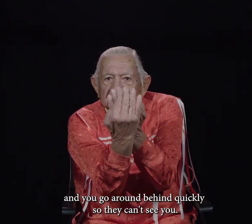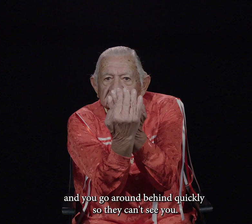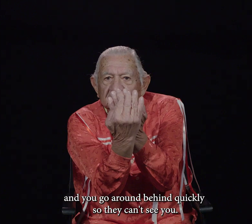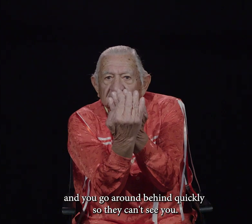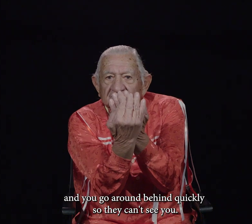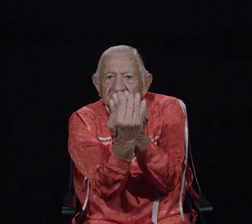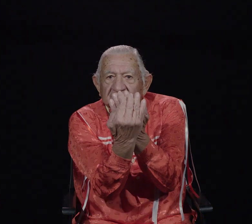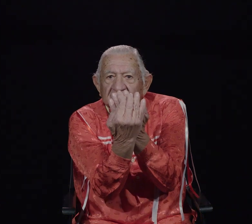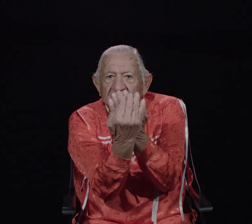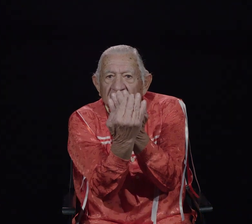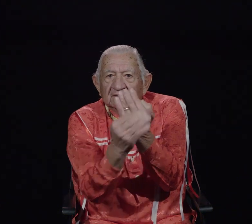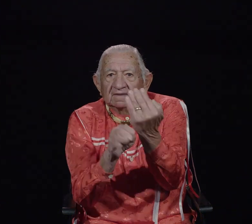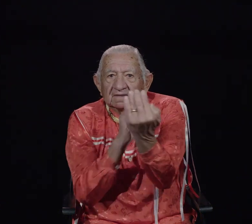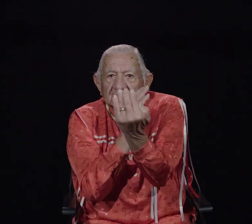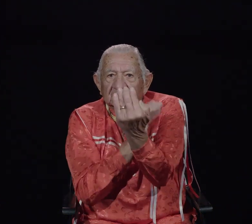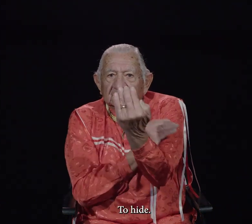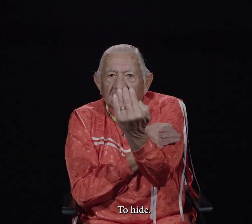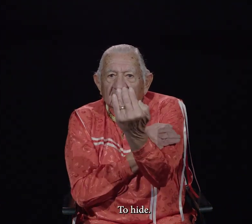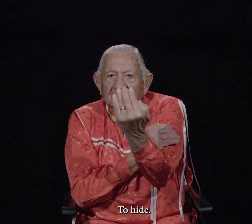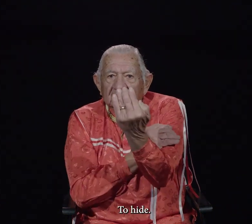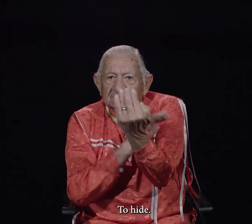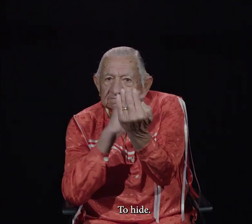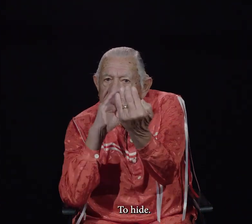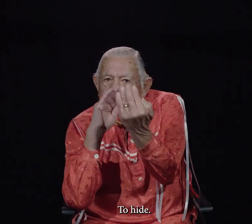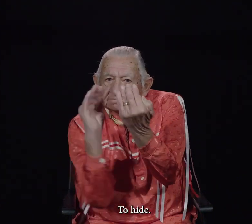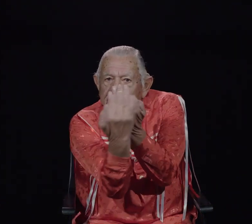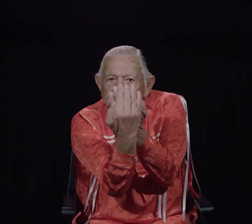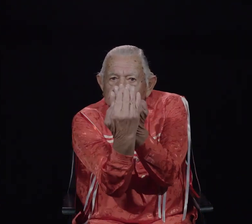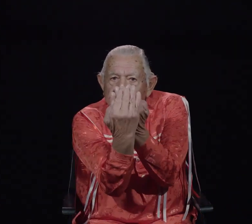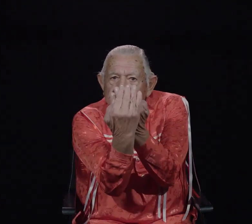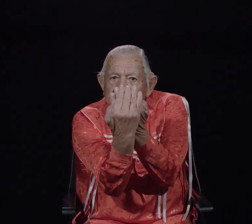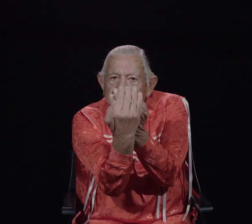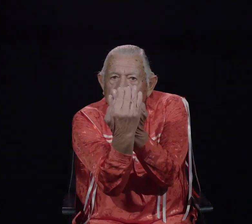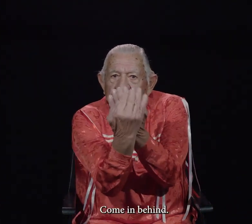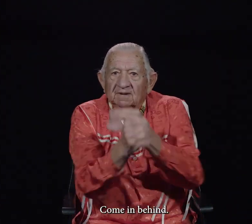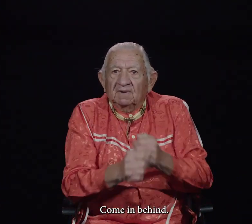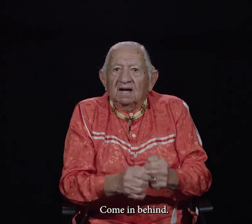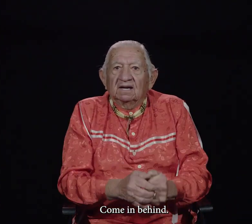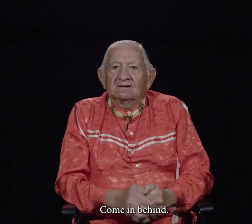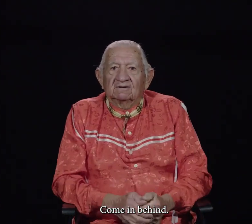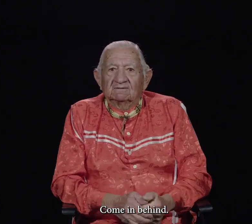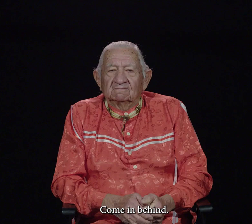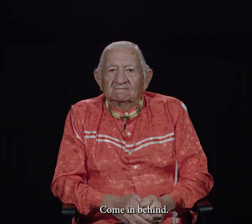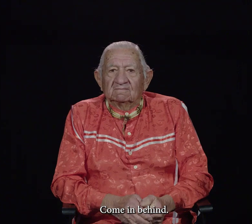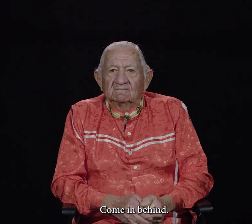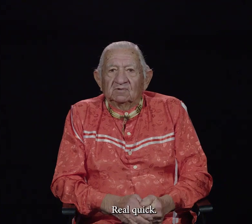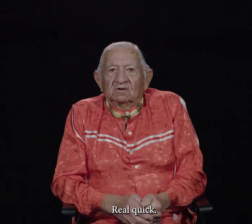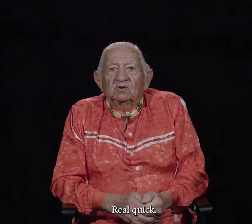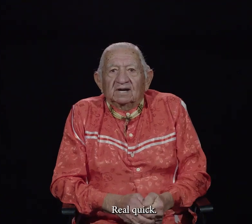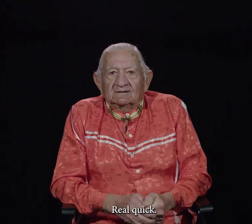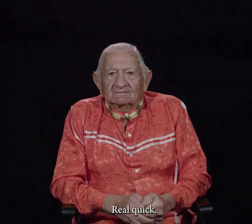see you. To hide, to come in behind real quick.